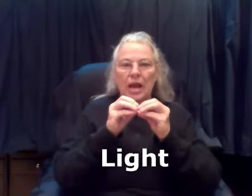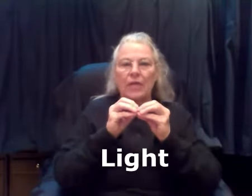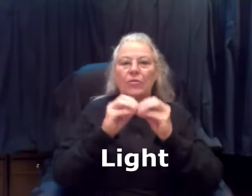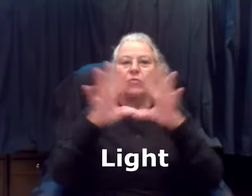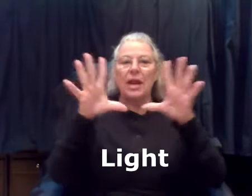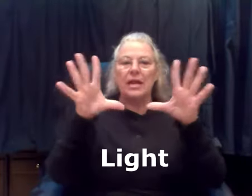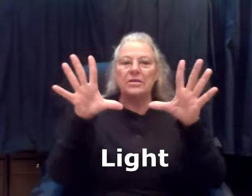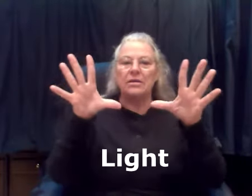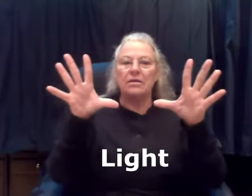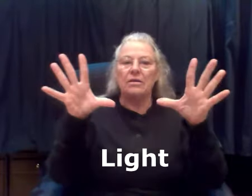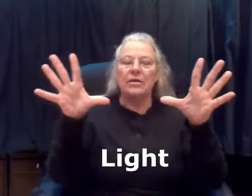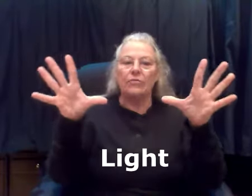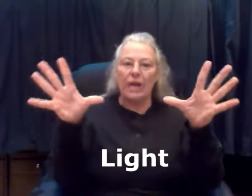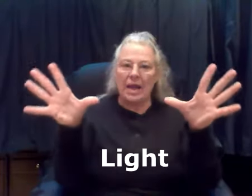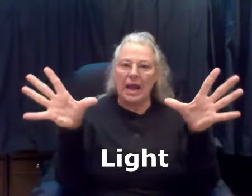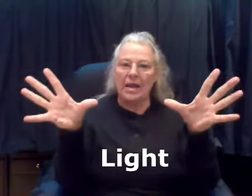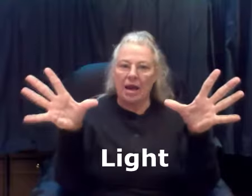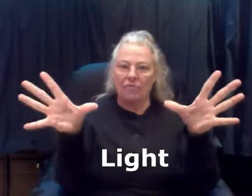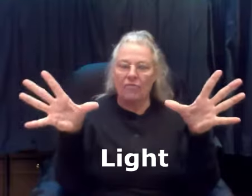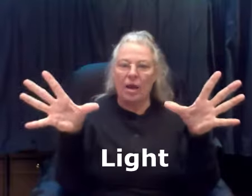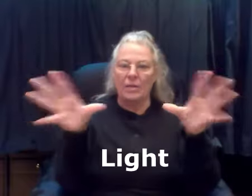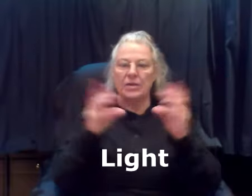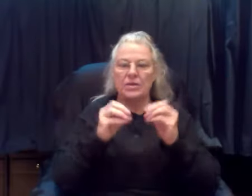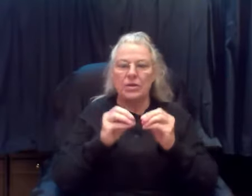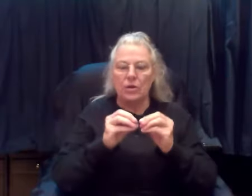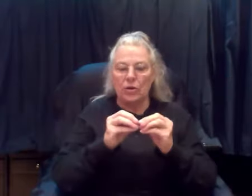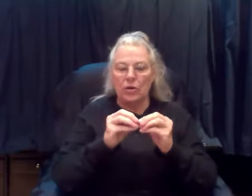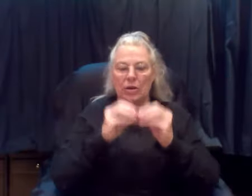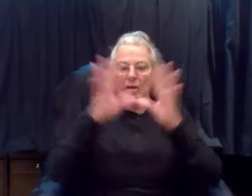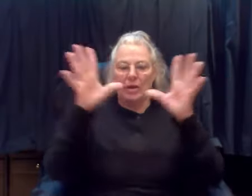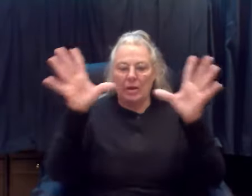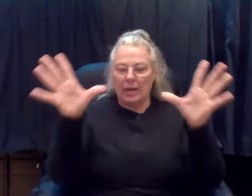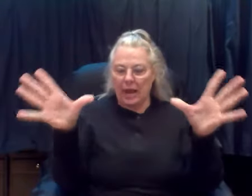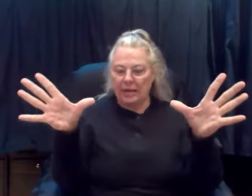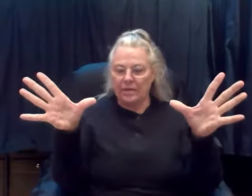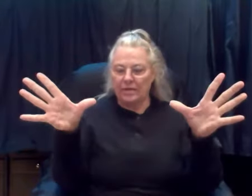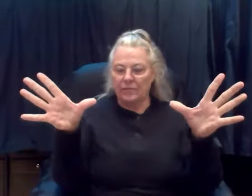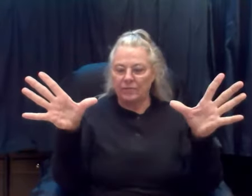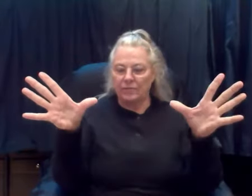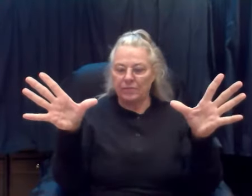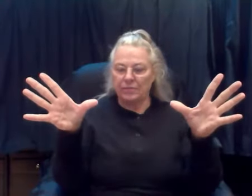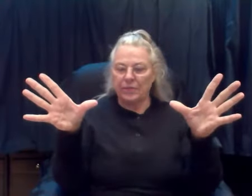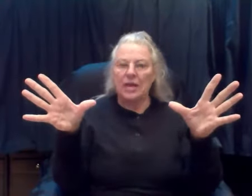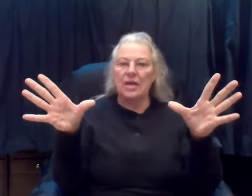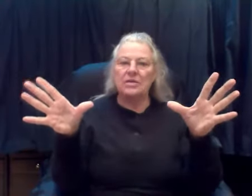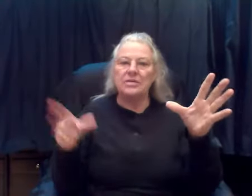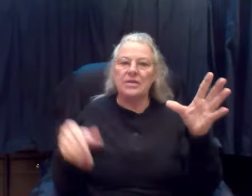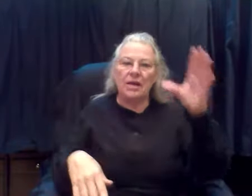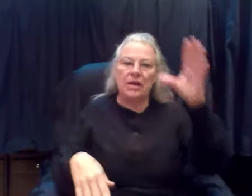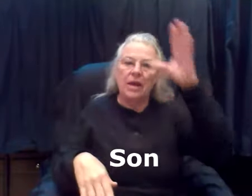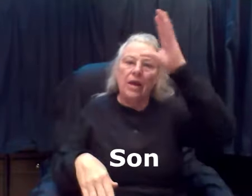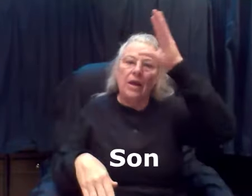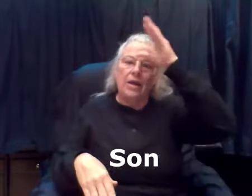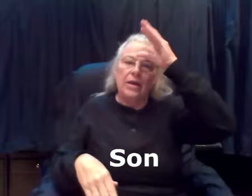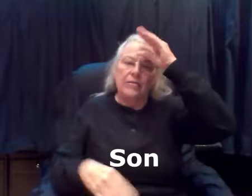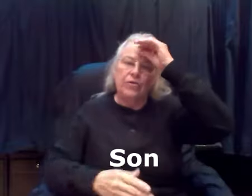the rays then radiate out from it. Light. Sun,